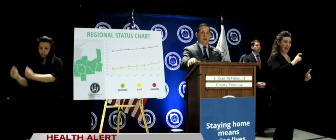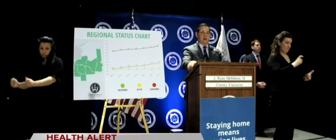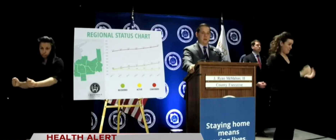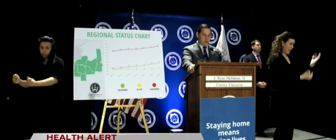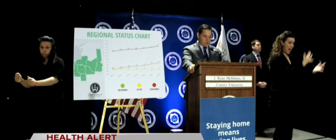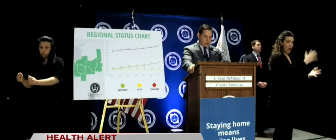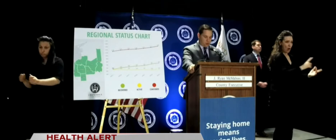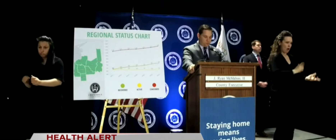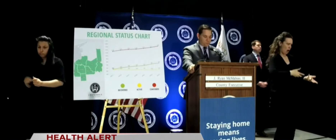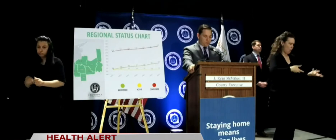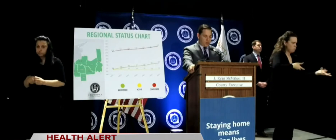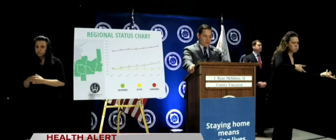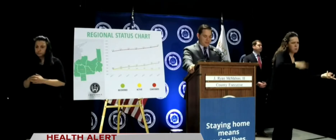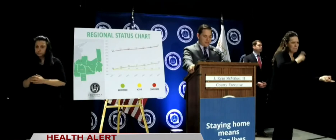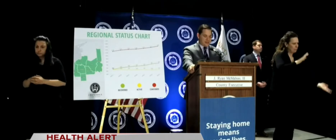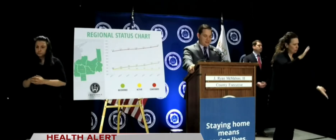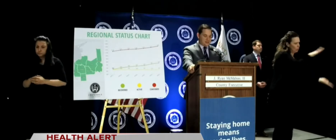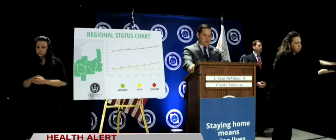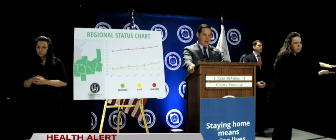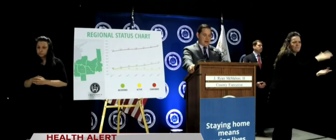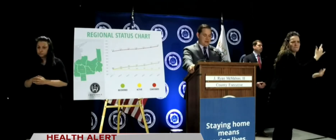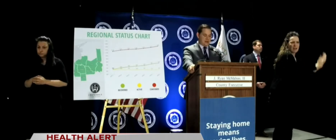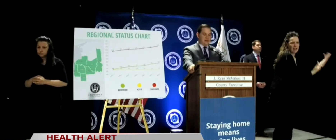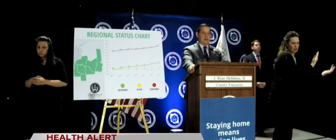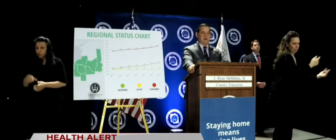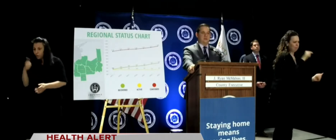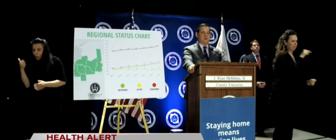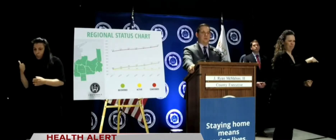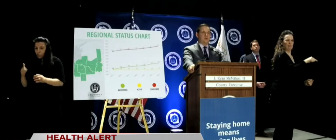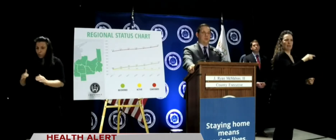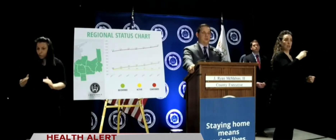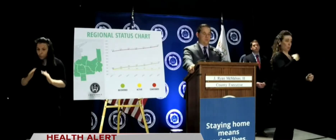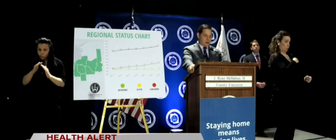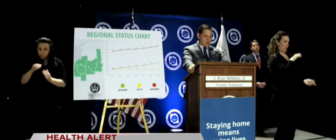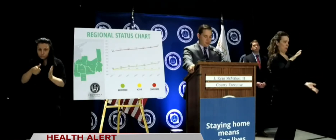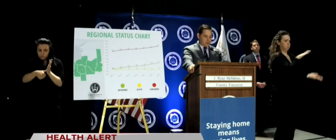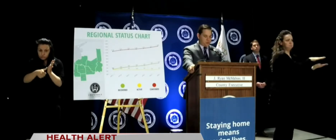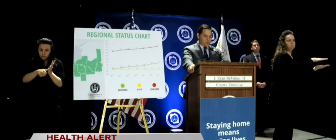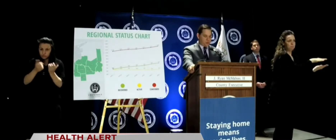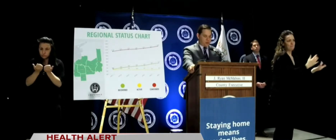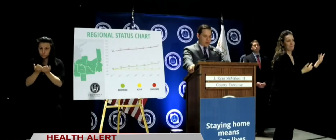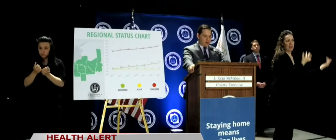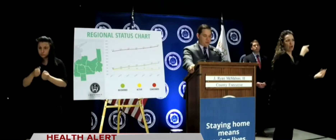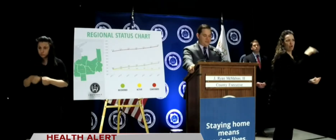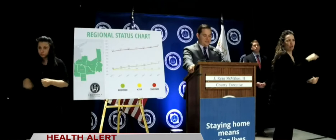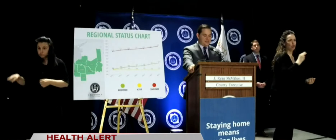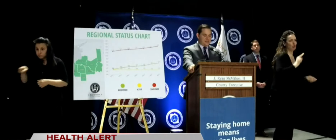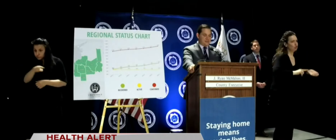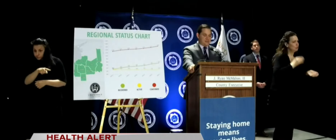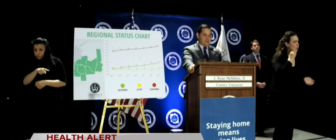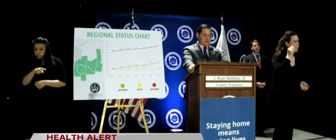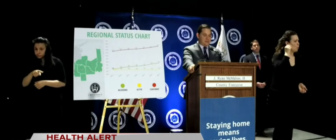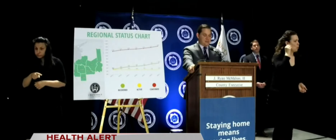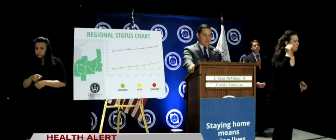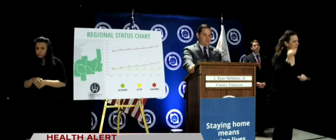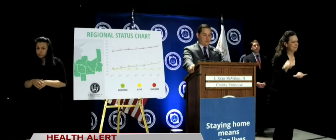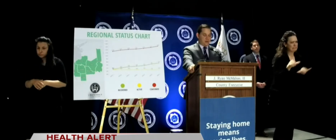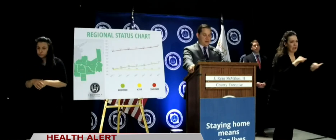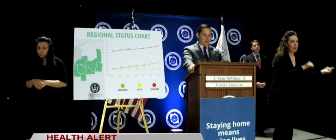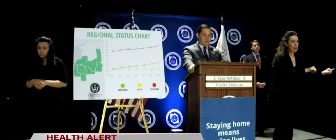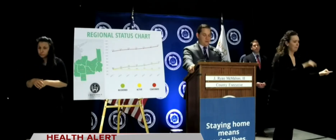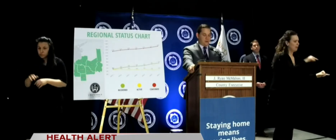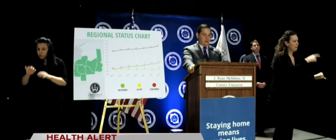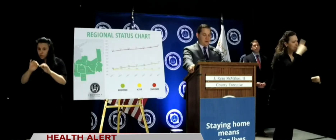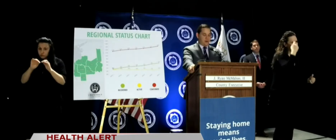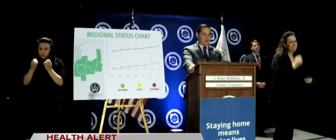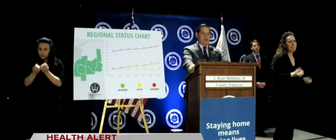next spot. So these cases are not indicative of community spread. So when we look at it, we have 17